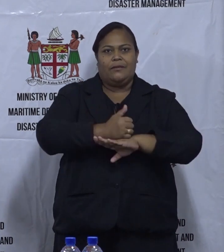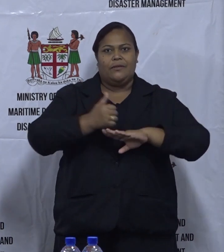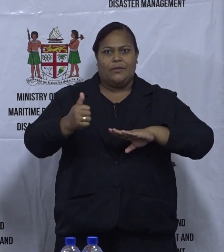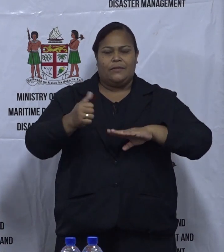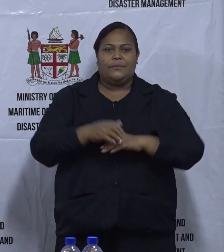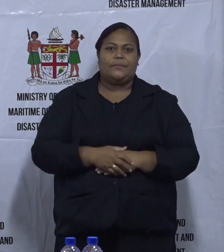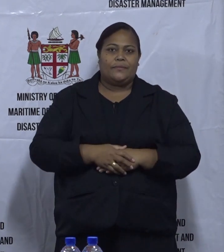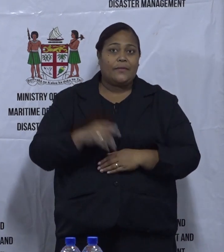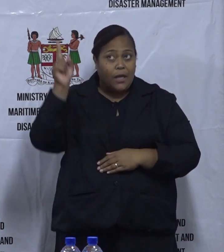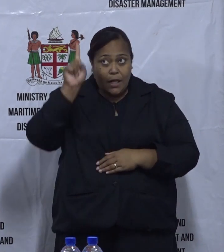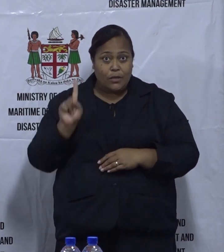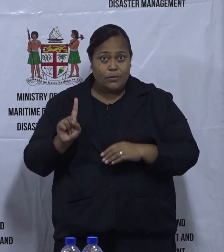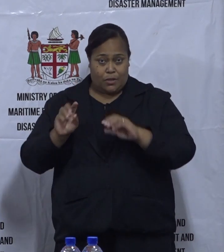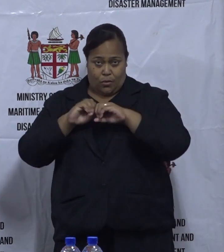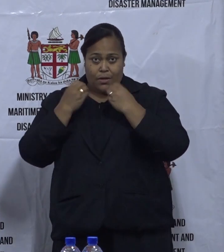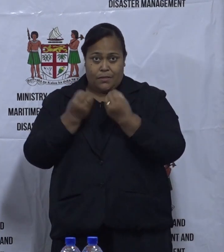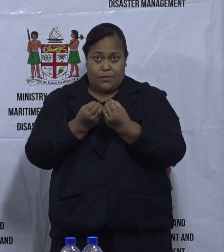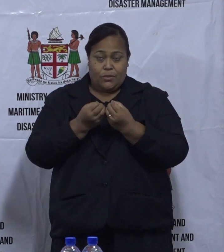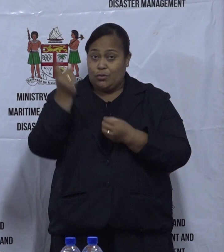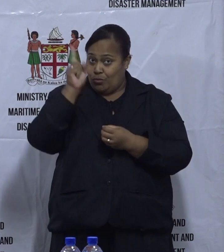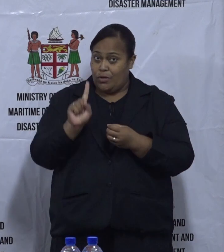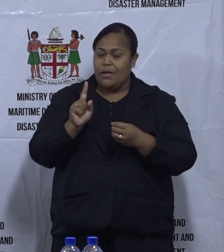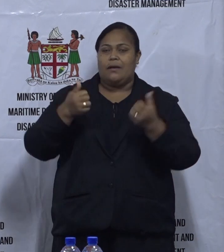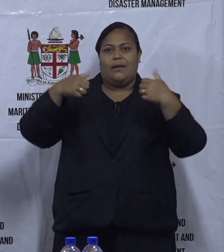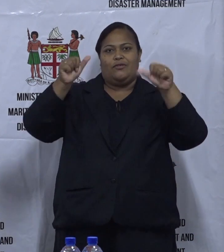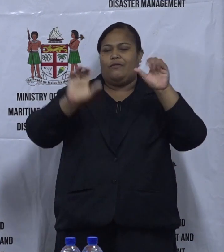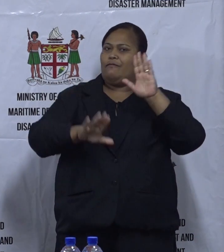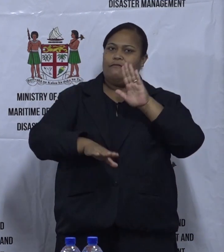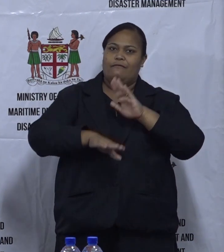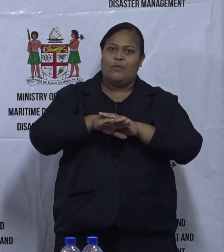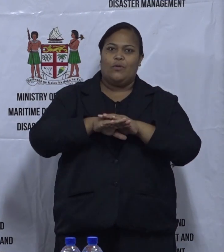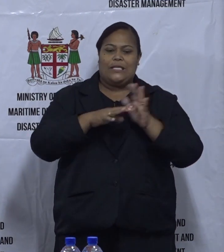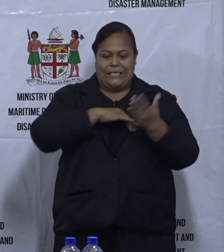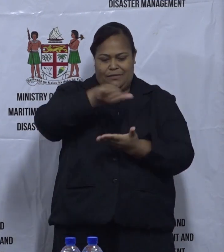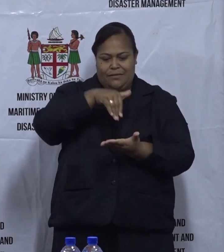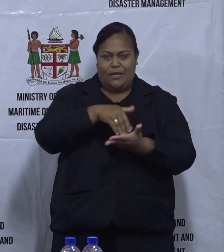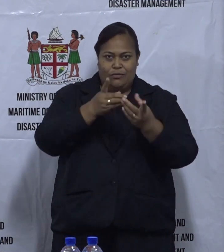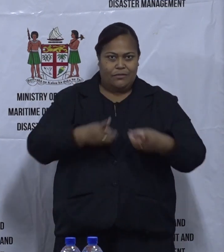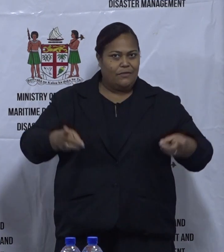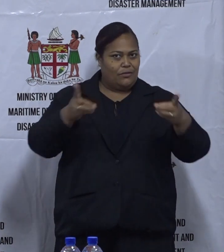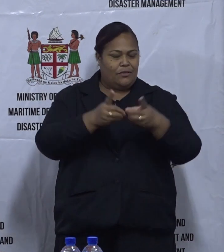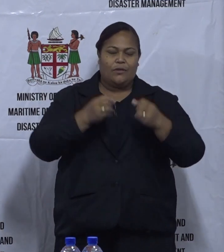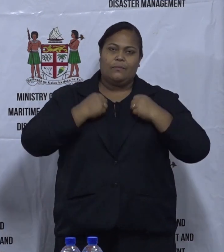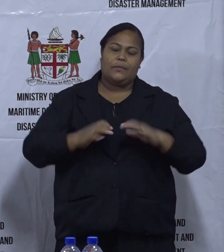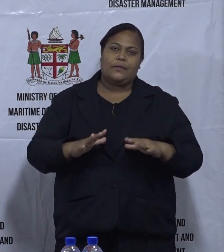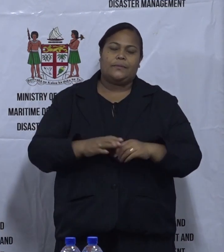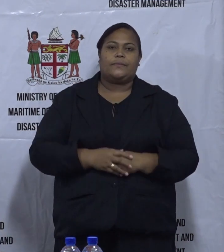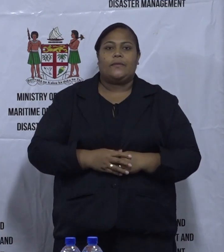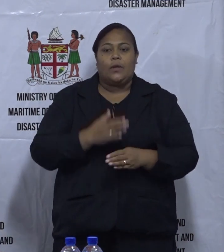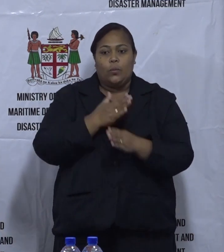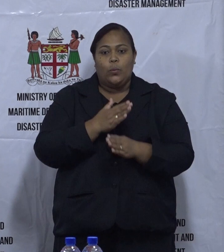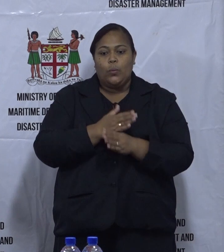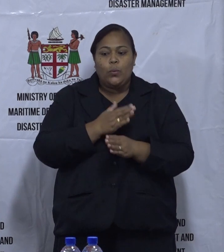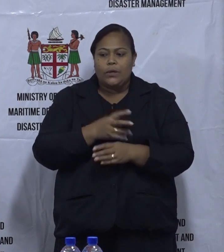Energy Fiji Limited has successfully restored full power supply in the Central Division, while works on